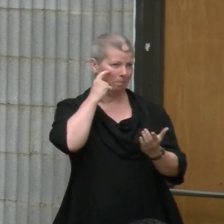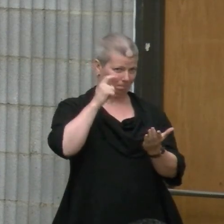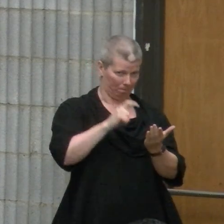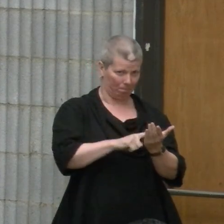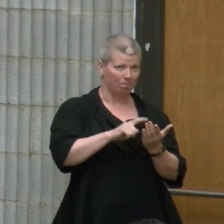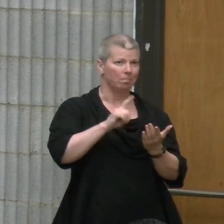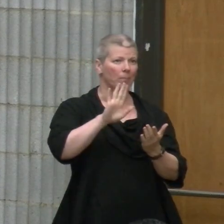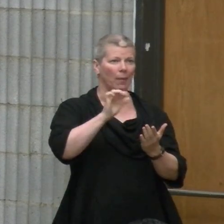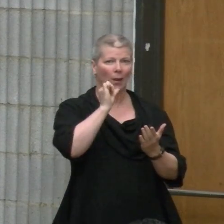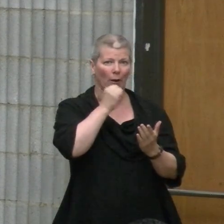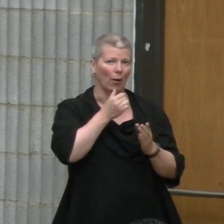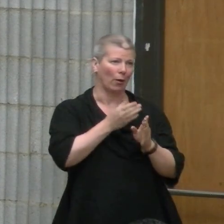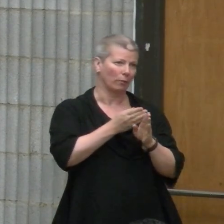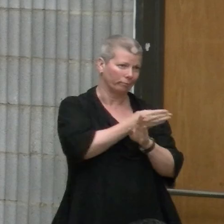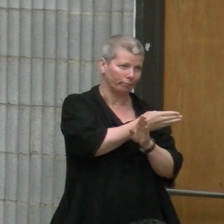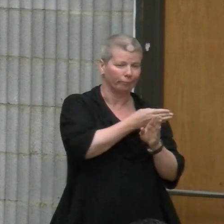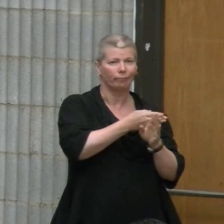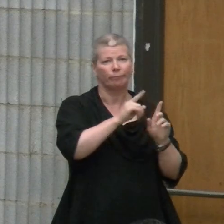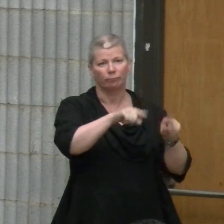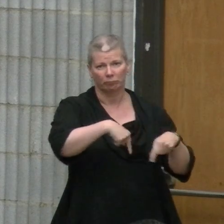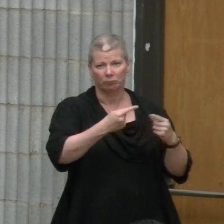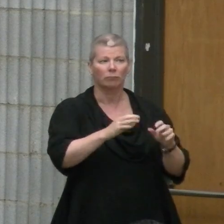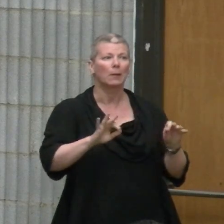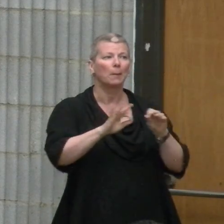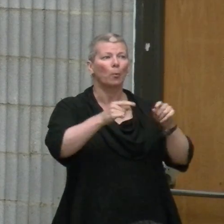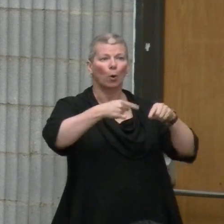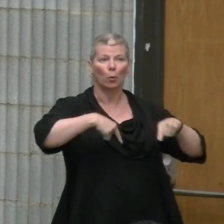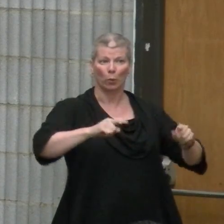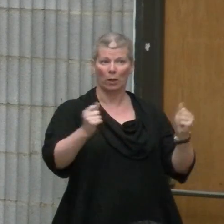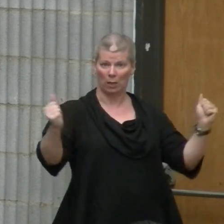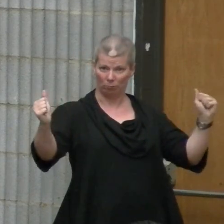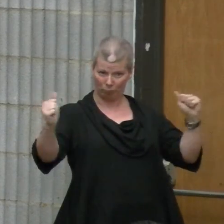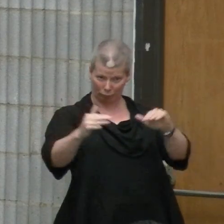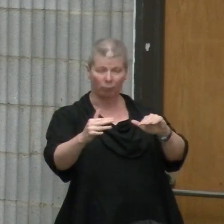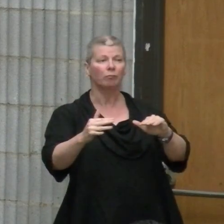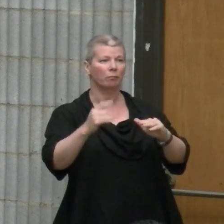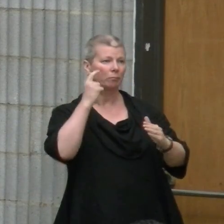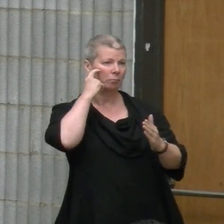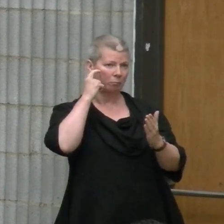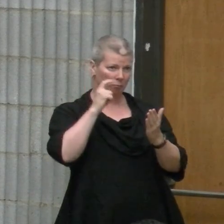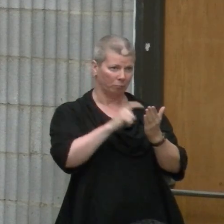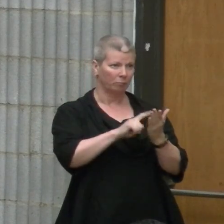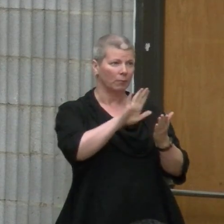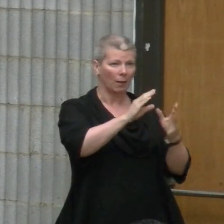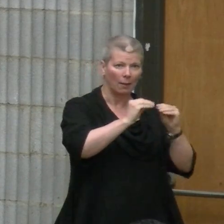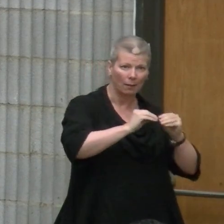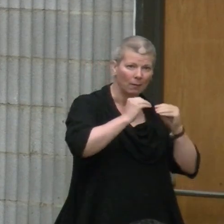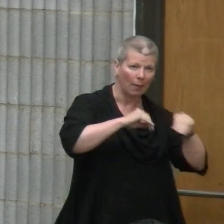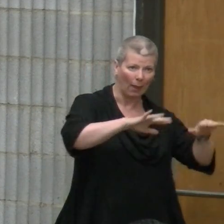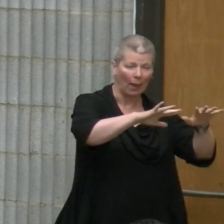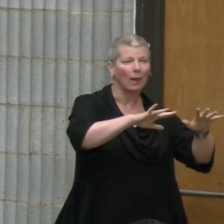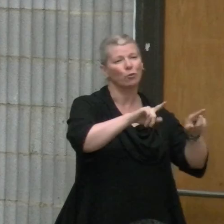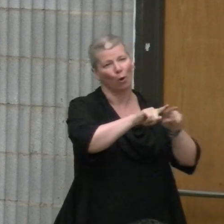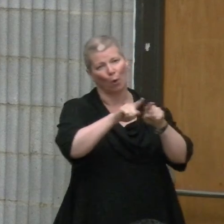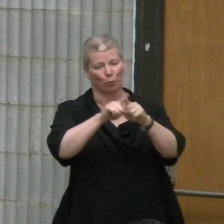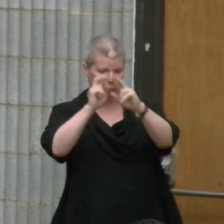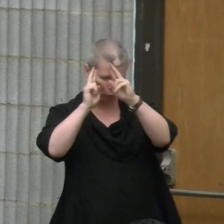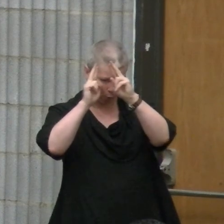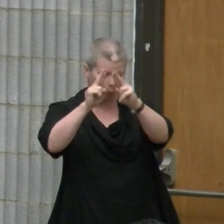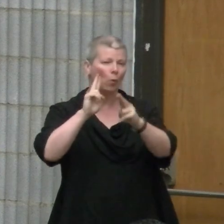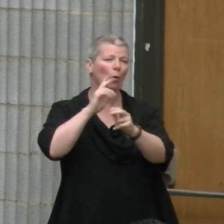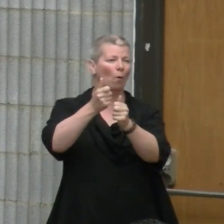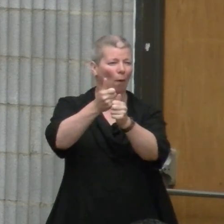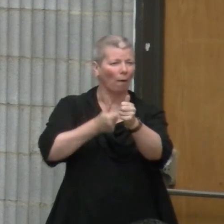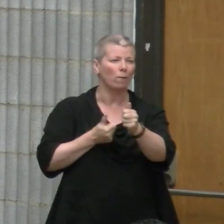imperative that we constantly engage in acts of awareness and decolonization. I would also like to pay my respects to Indigenous